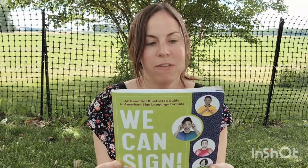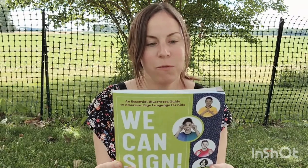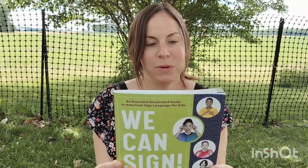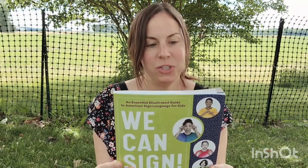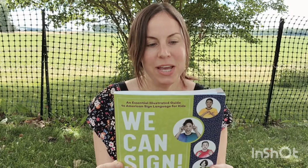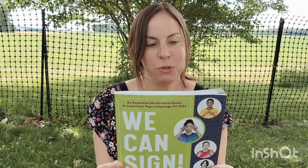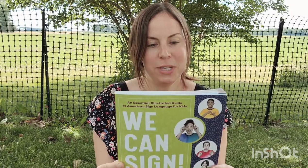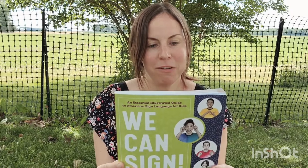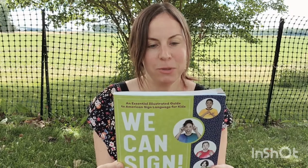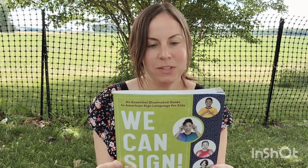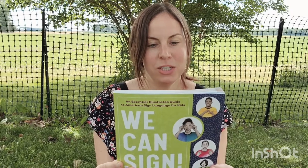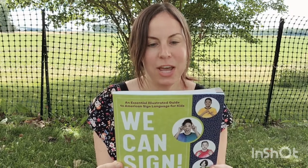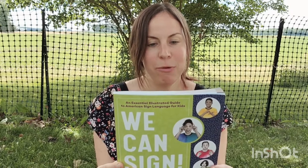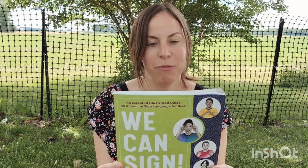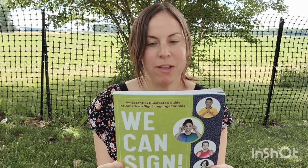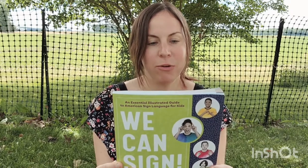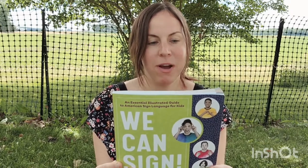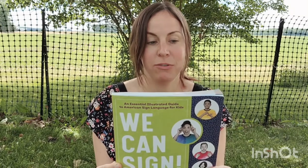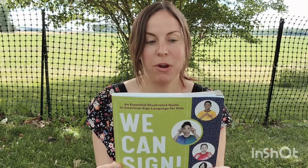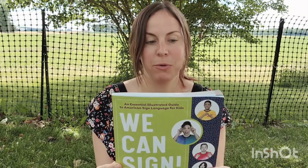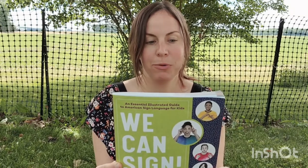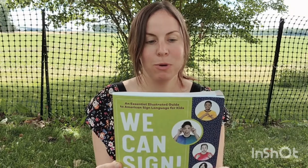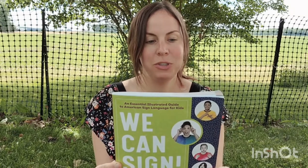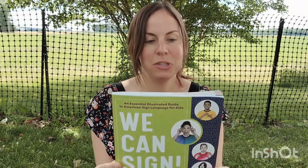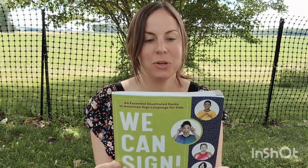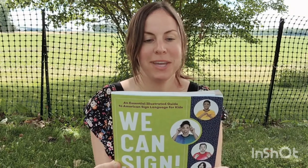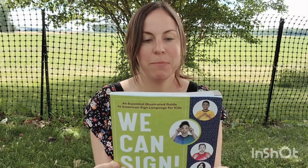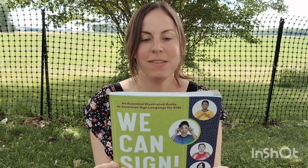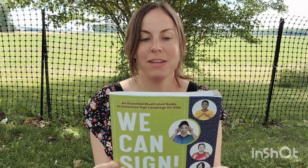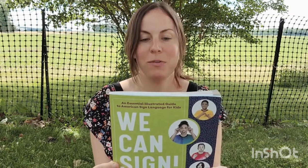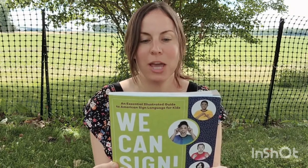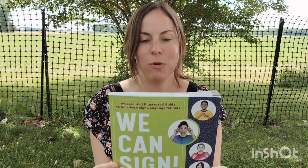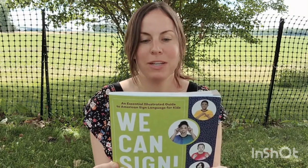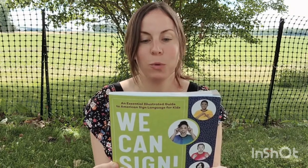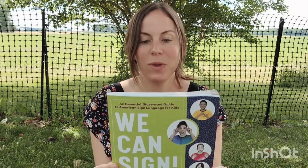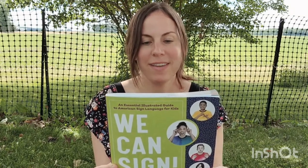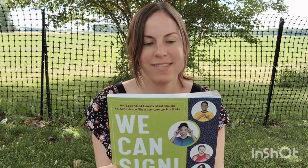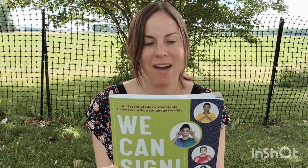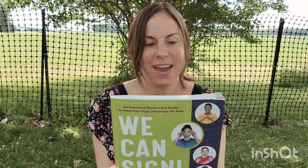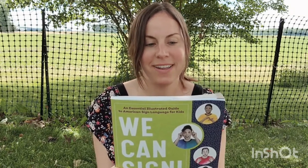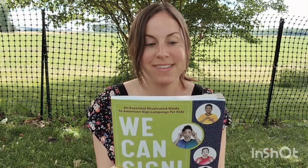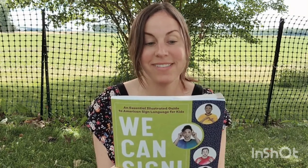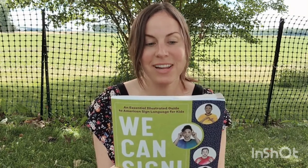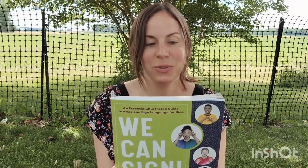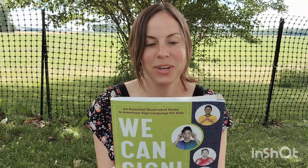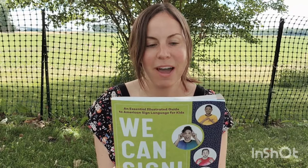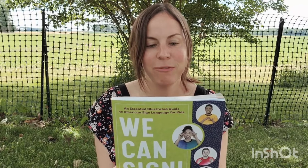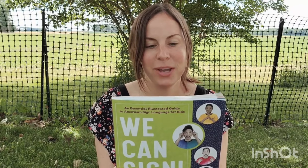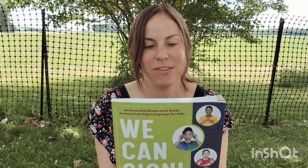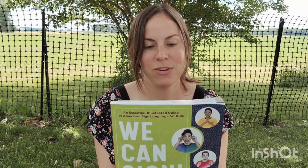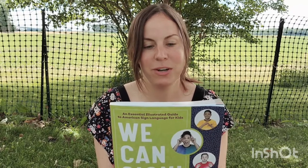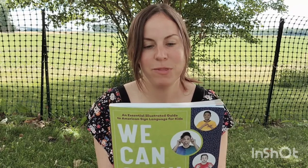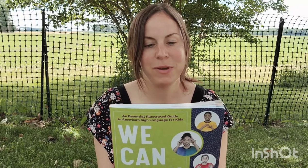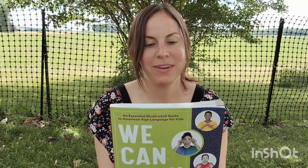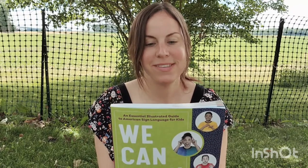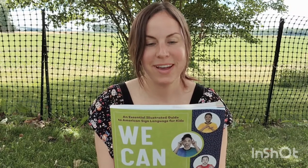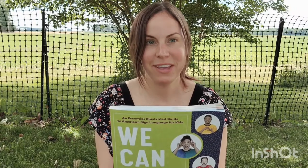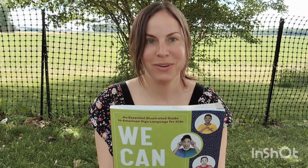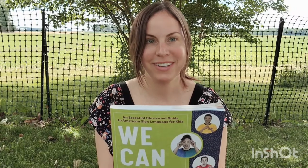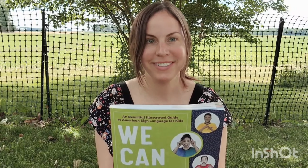for reaching out to a deaf person, chatting with friends across a crowded room, or just learning an amazing new language. We Can Sign is an essential guide for getting started with American Sign Language. This